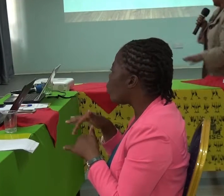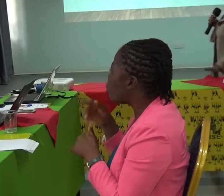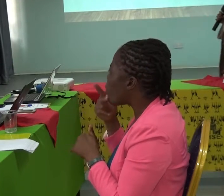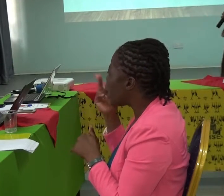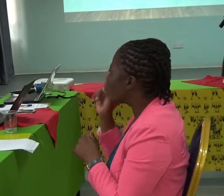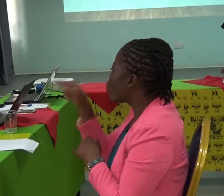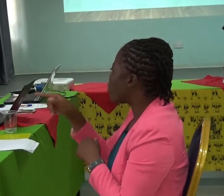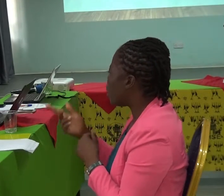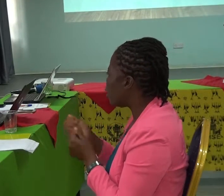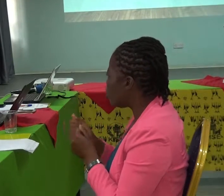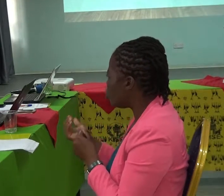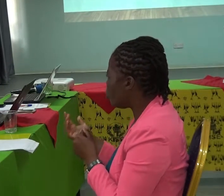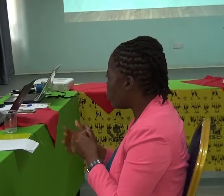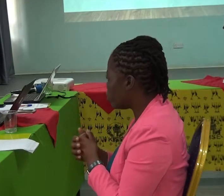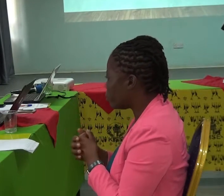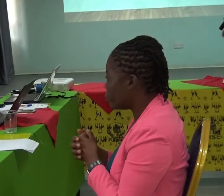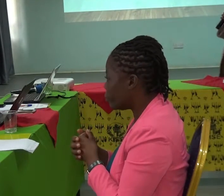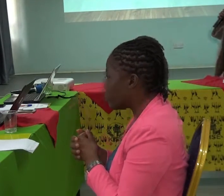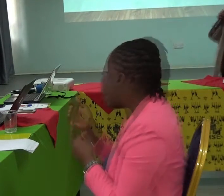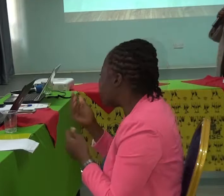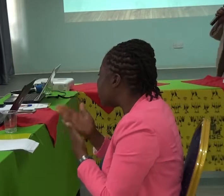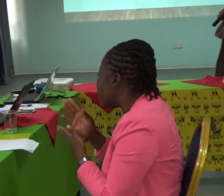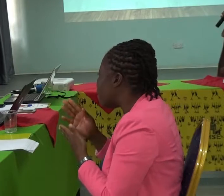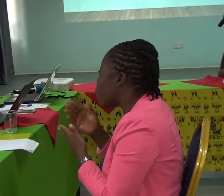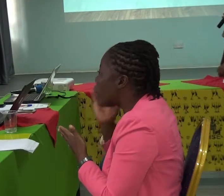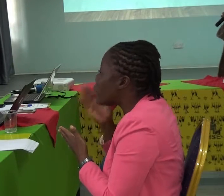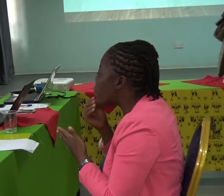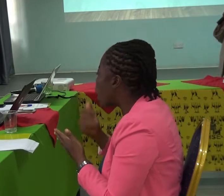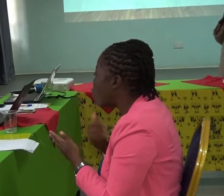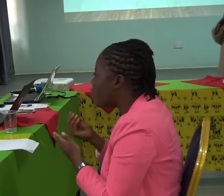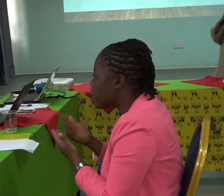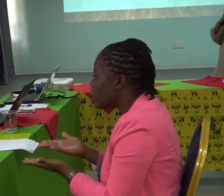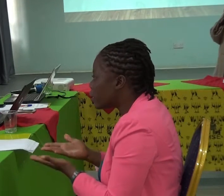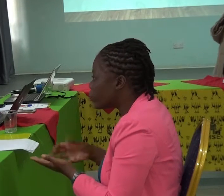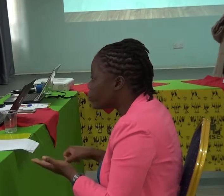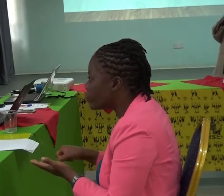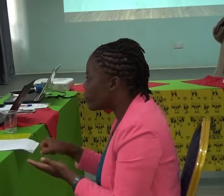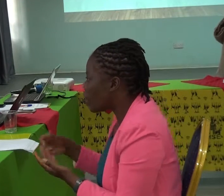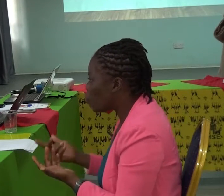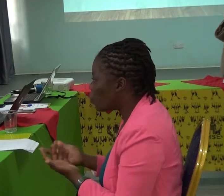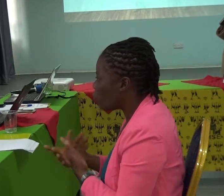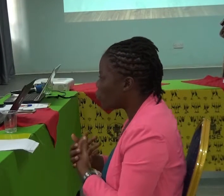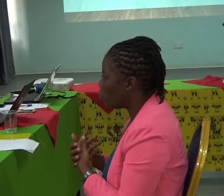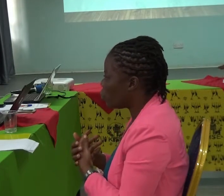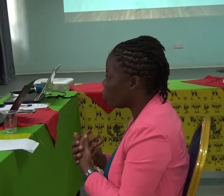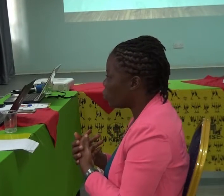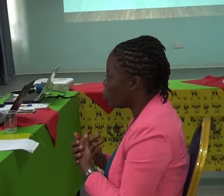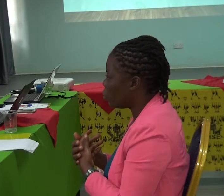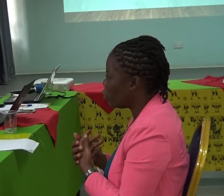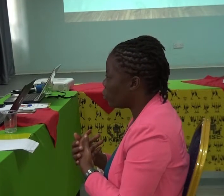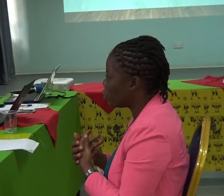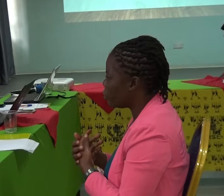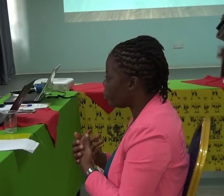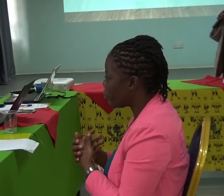school. Those trained are not. My question is why, but I heard that you are already going to gather CVs using an